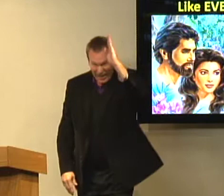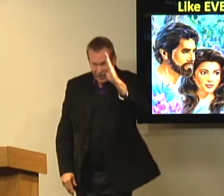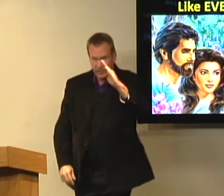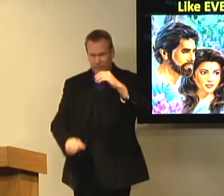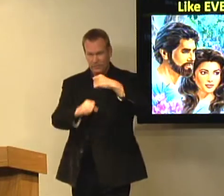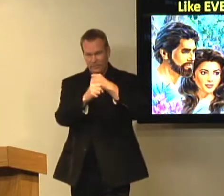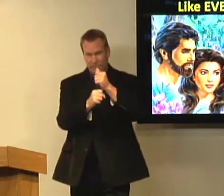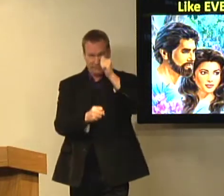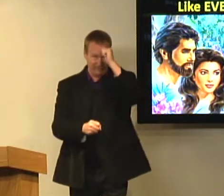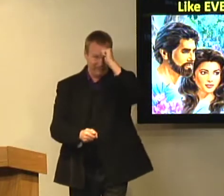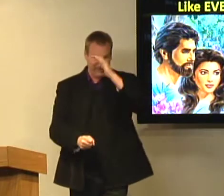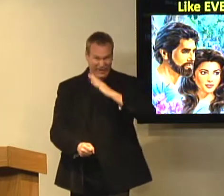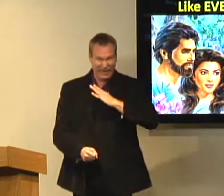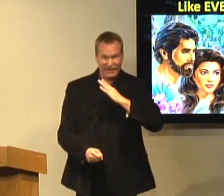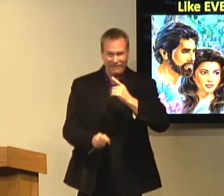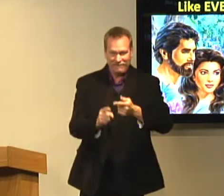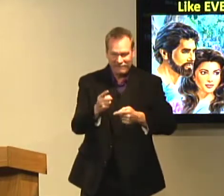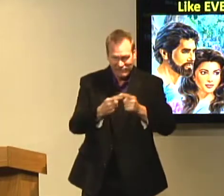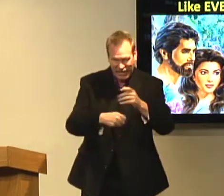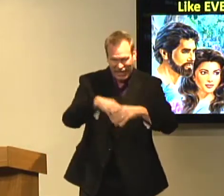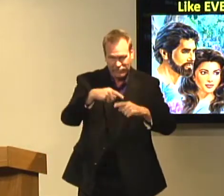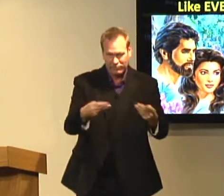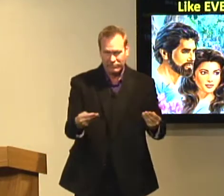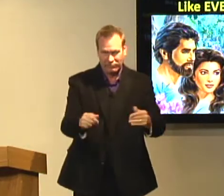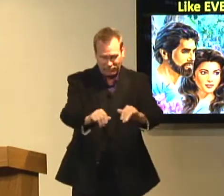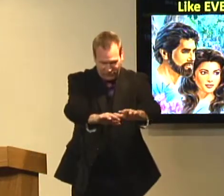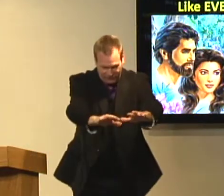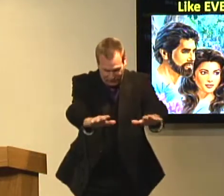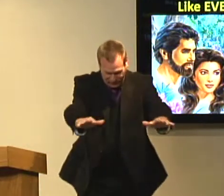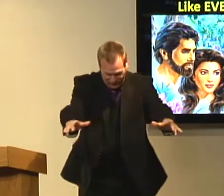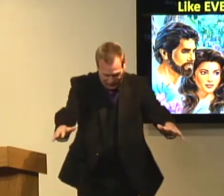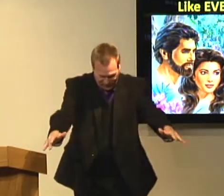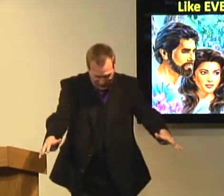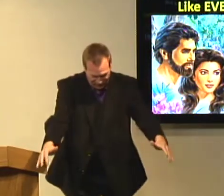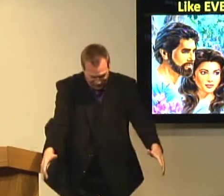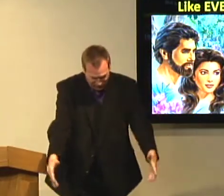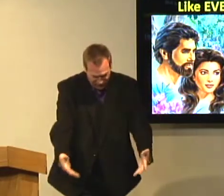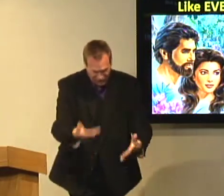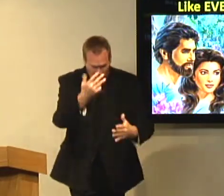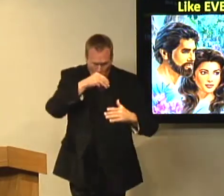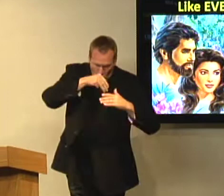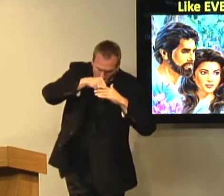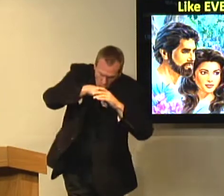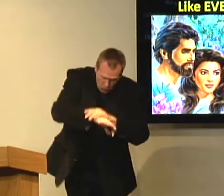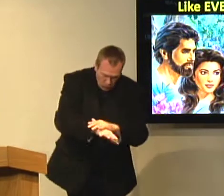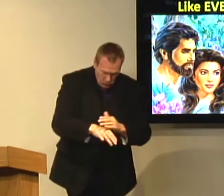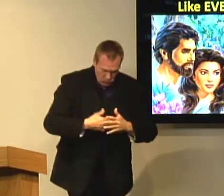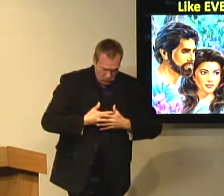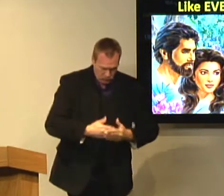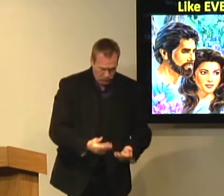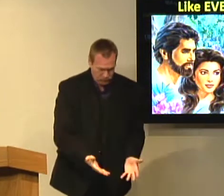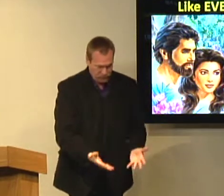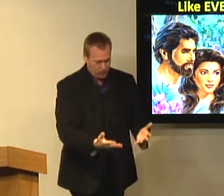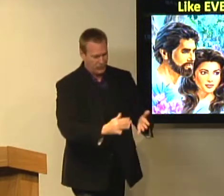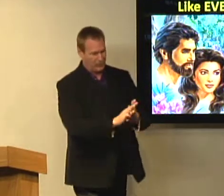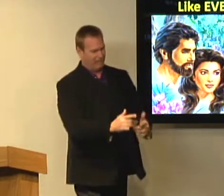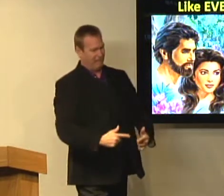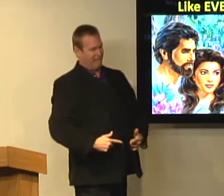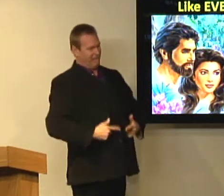in. I believe that God made man out of the dust of the earth and breathed into his